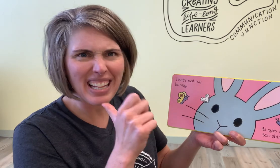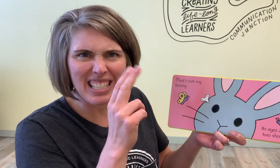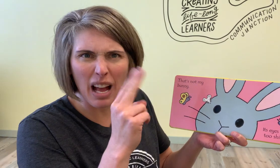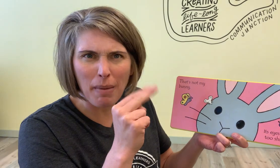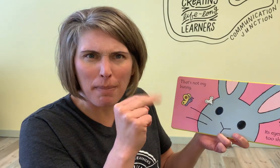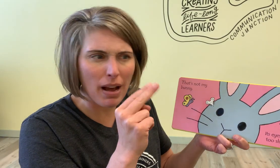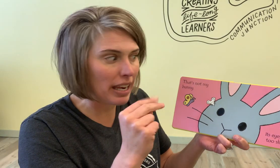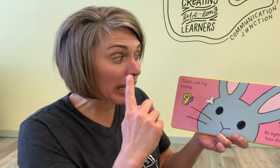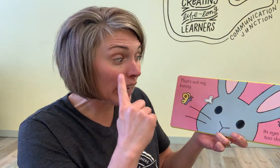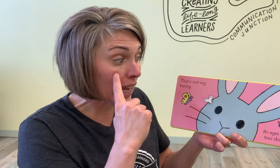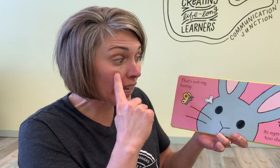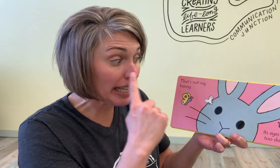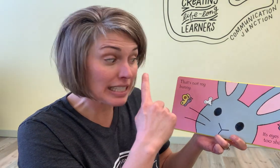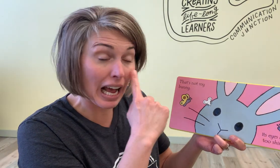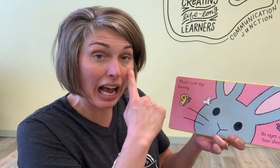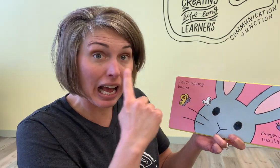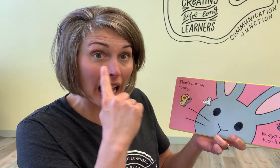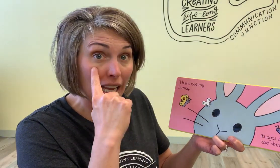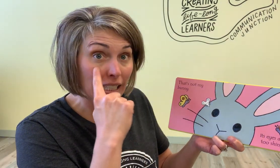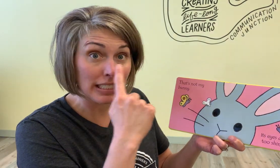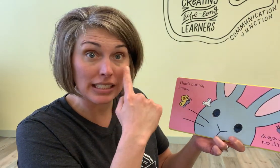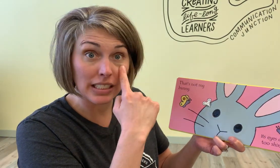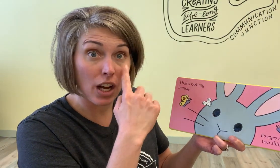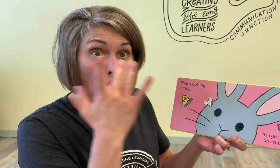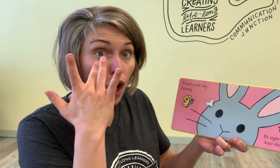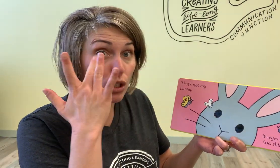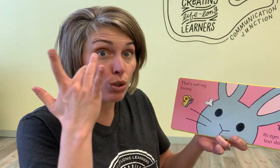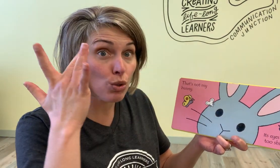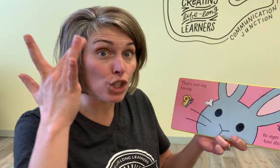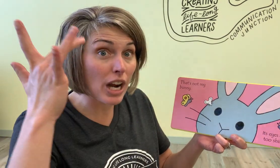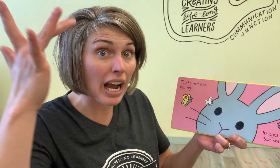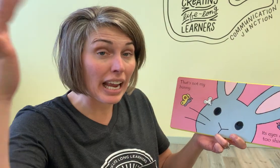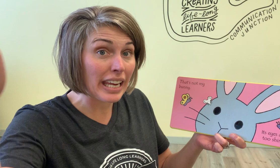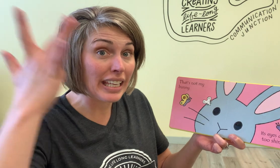That's not my bunny. His eyes are too shiny.